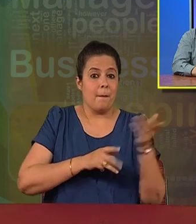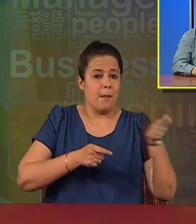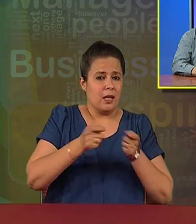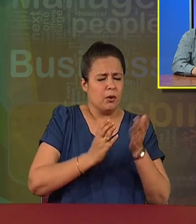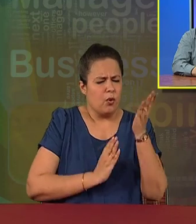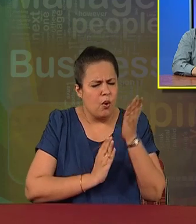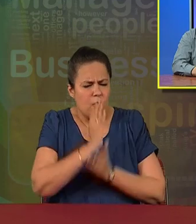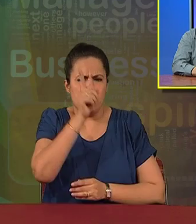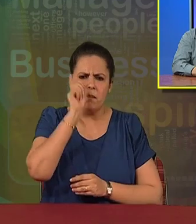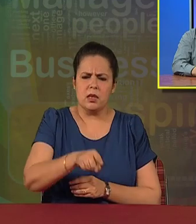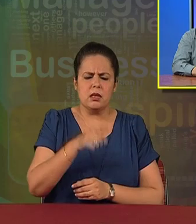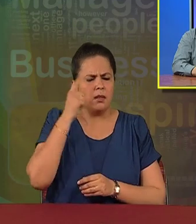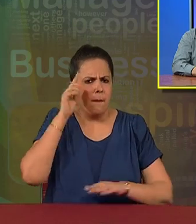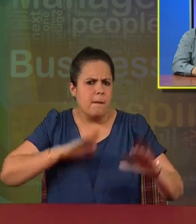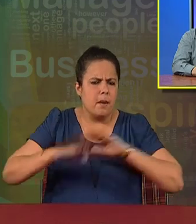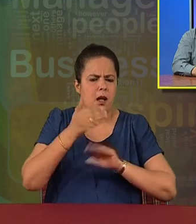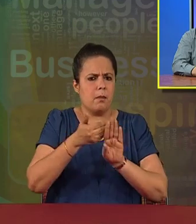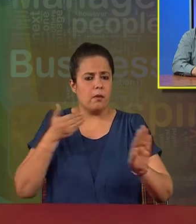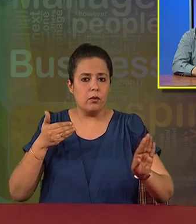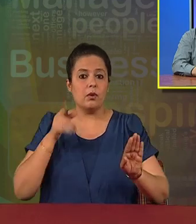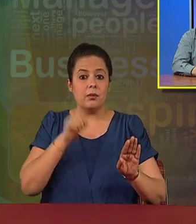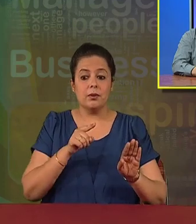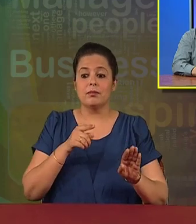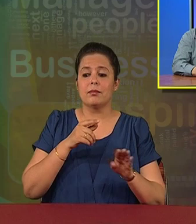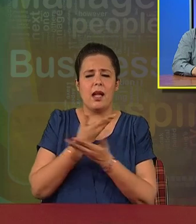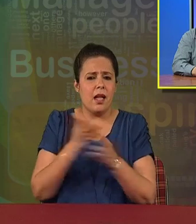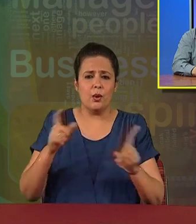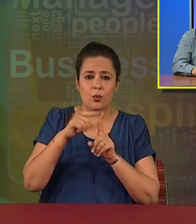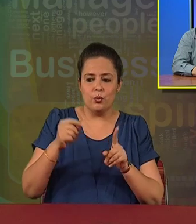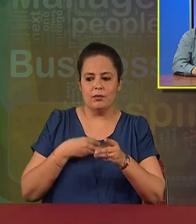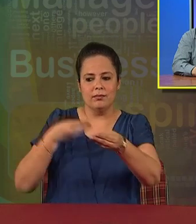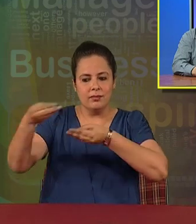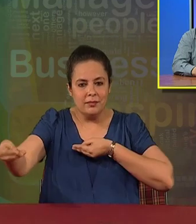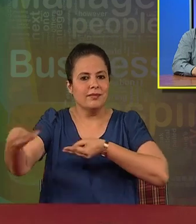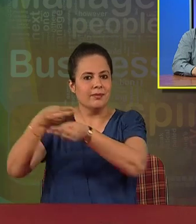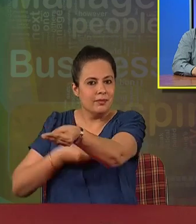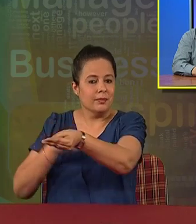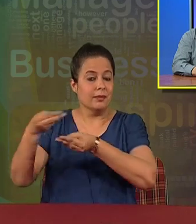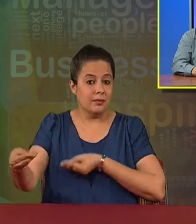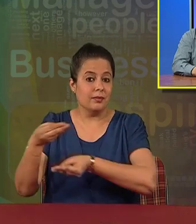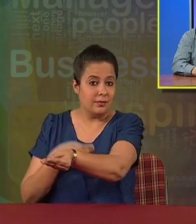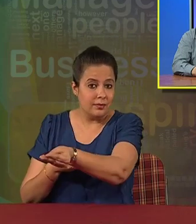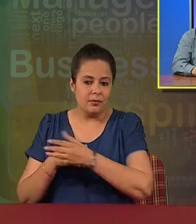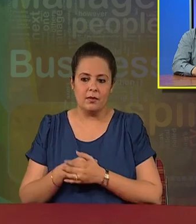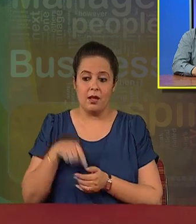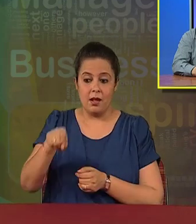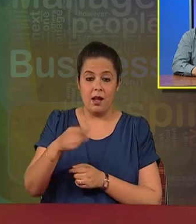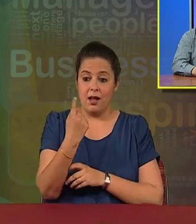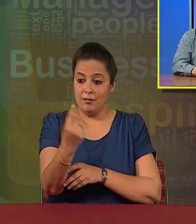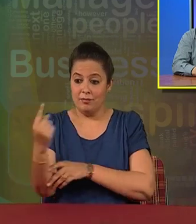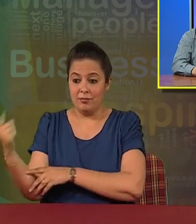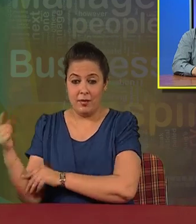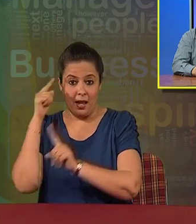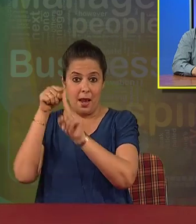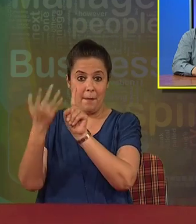must try that whatever activities are done in complementary to each other. While meeting individual